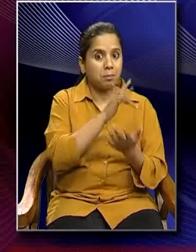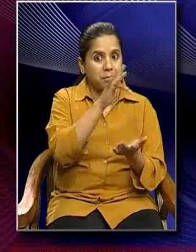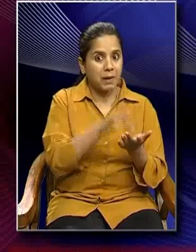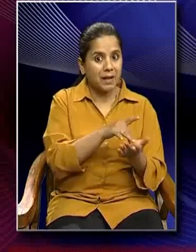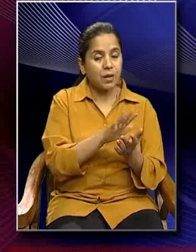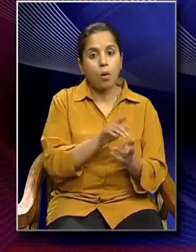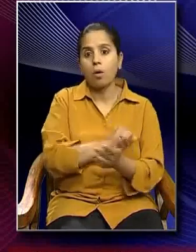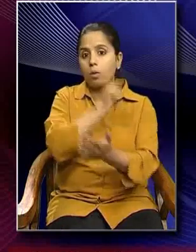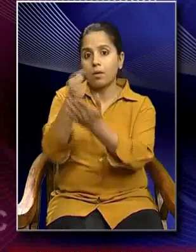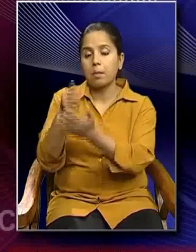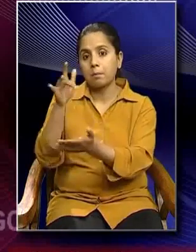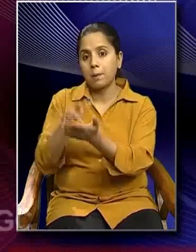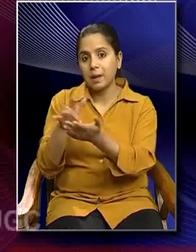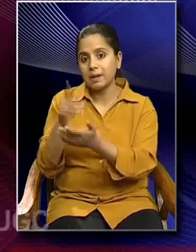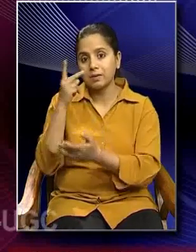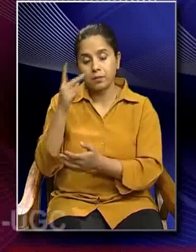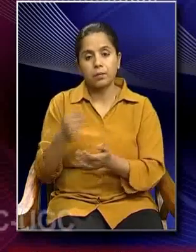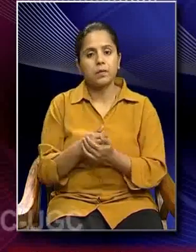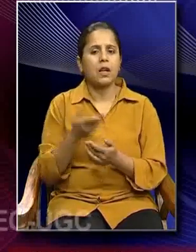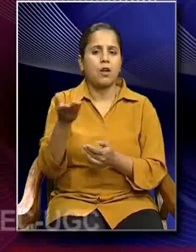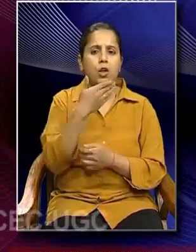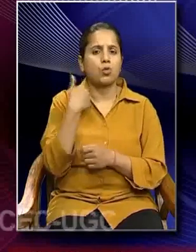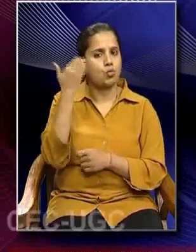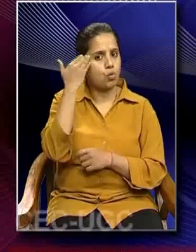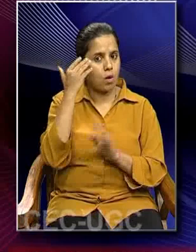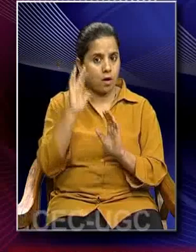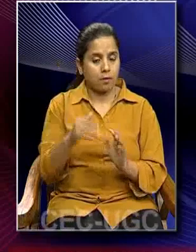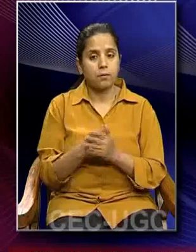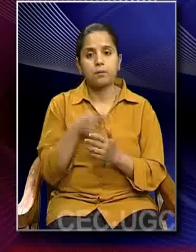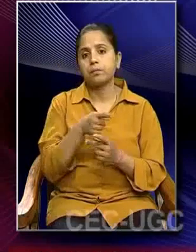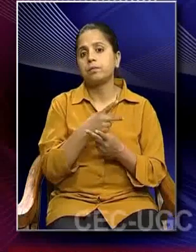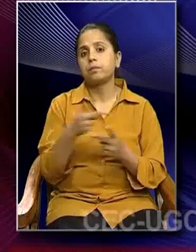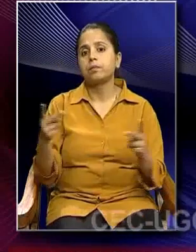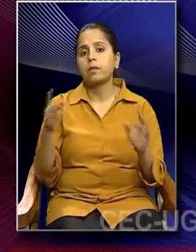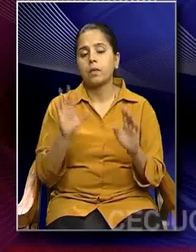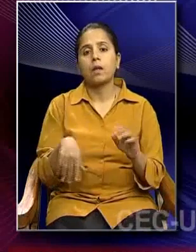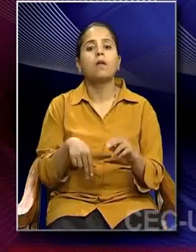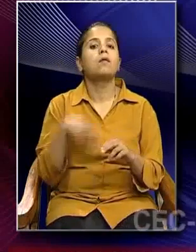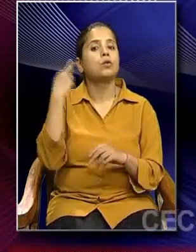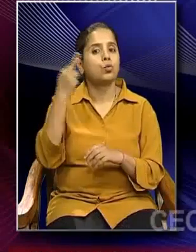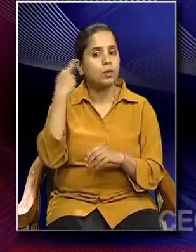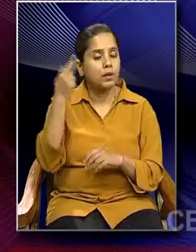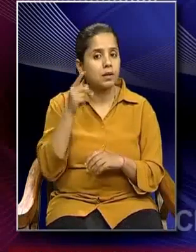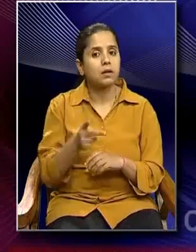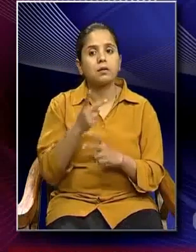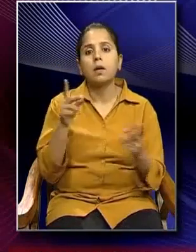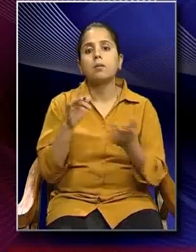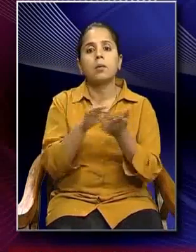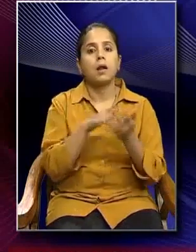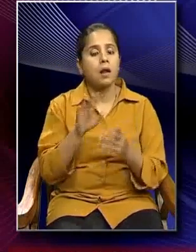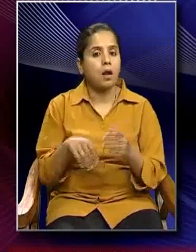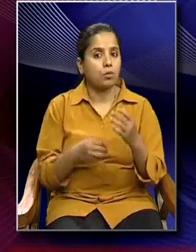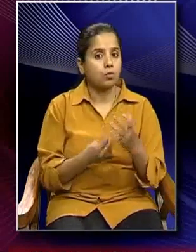population? So because we know that there are various set of factors which are working at the places of